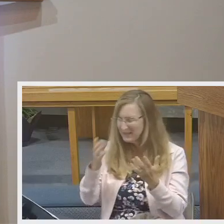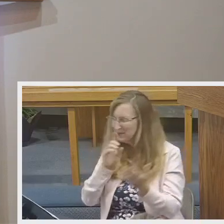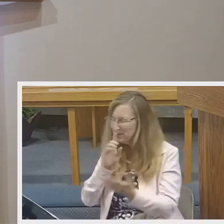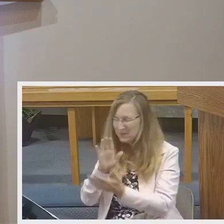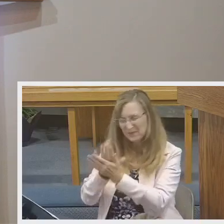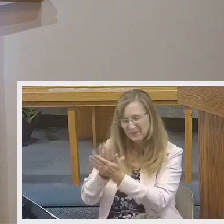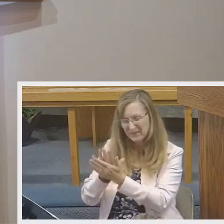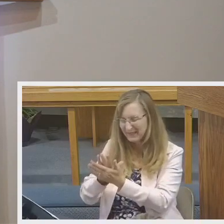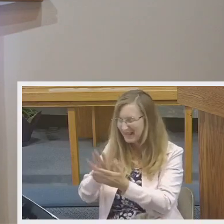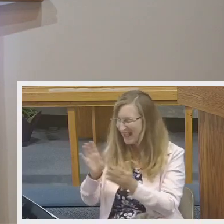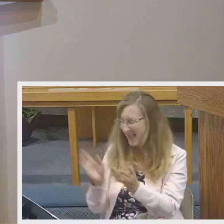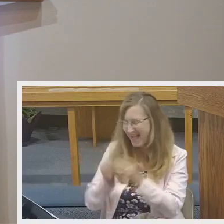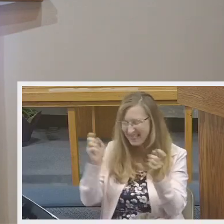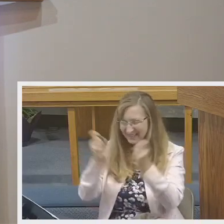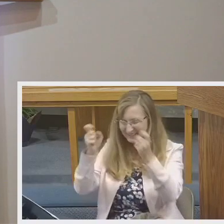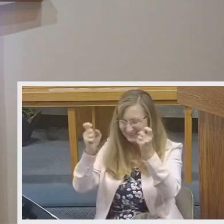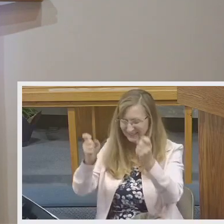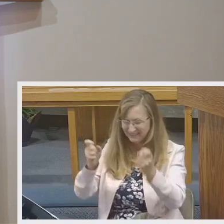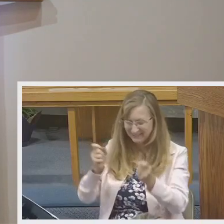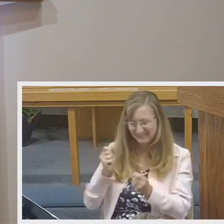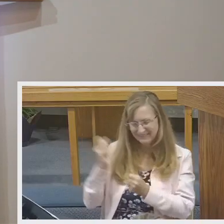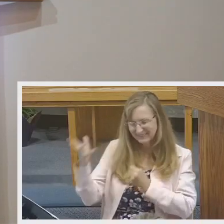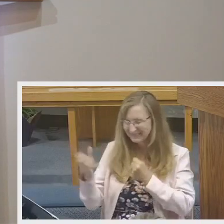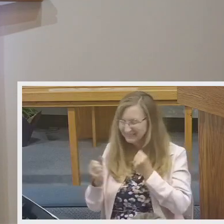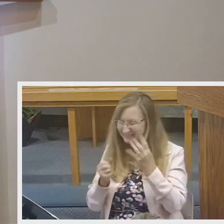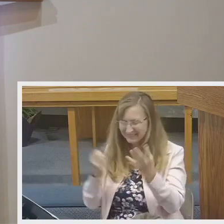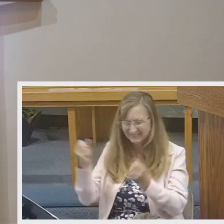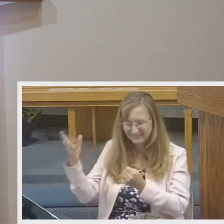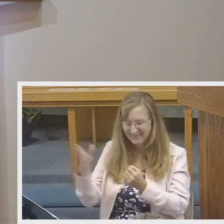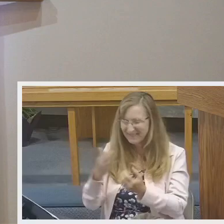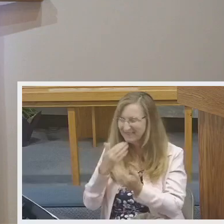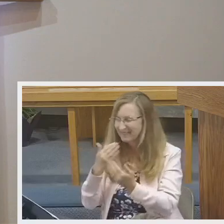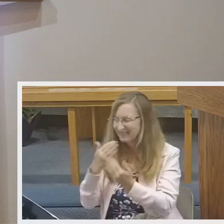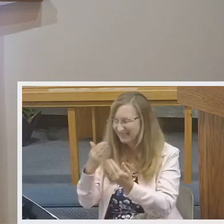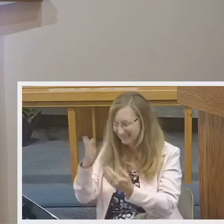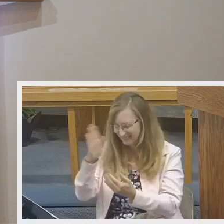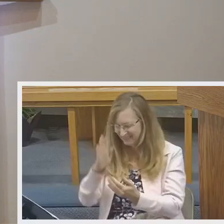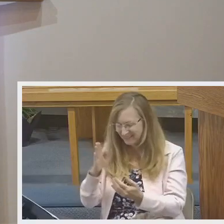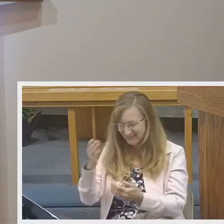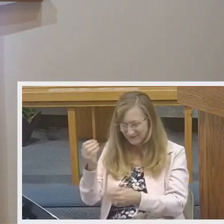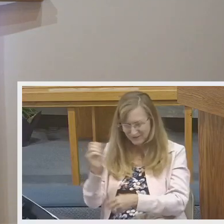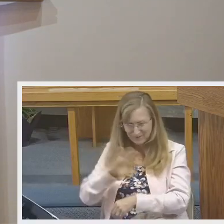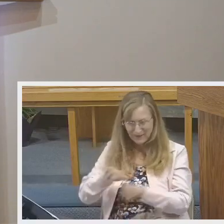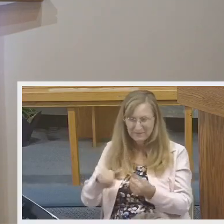shout, Alleluia, thanks be to God. Amen.